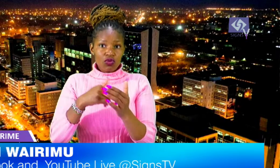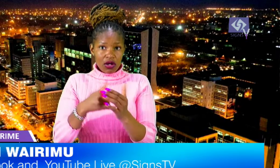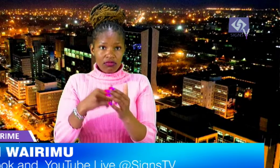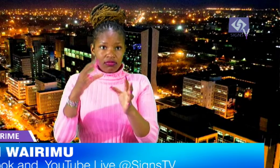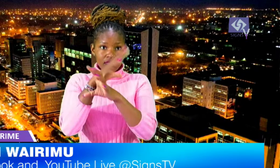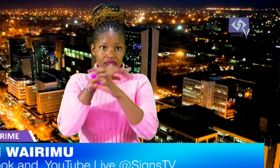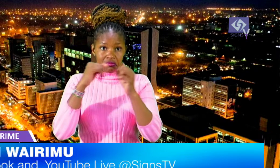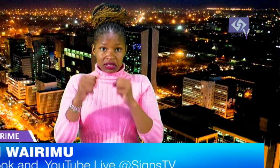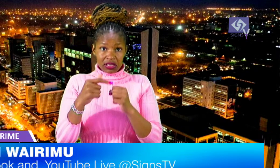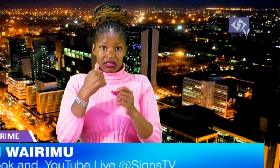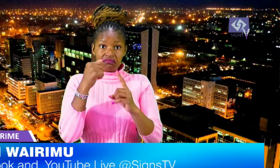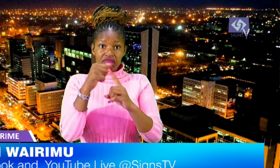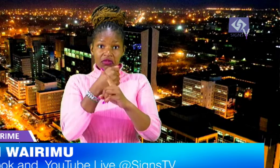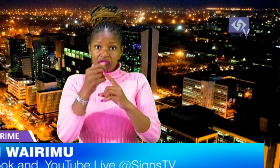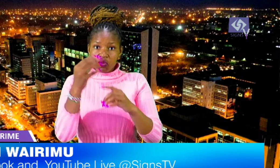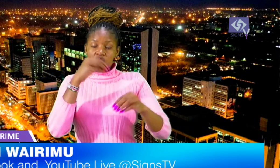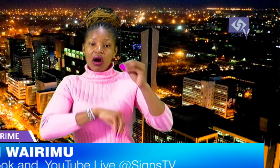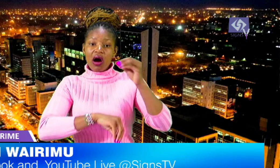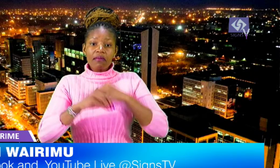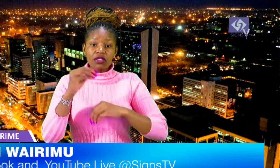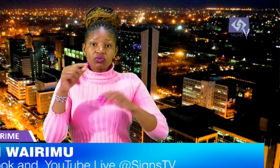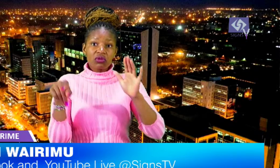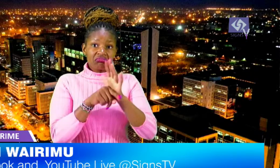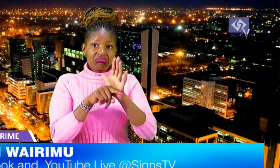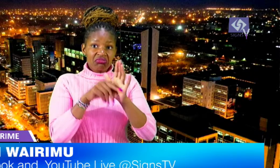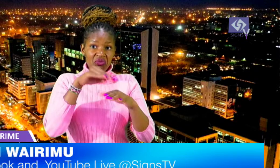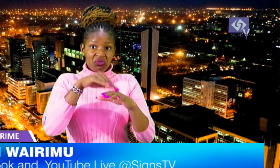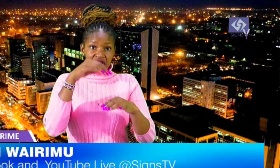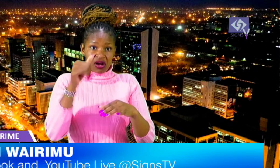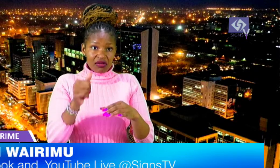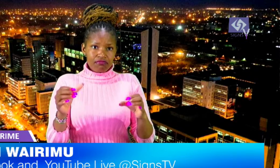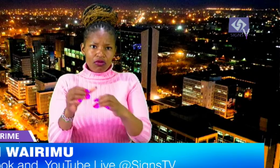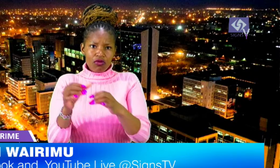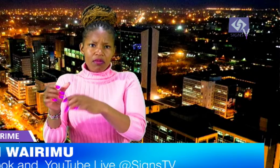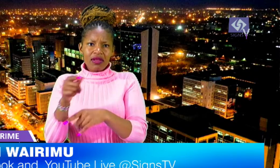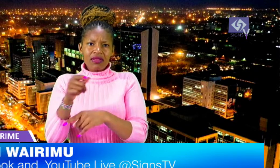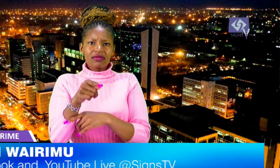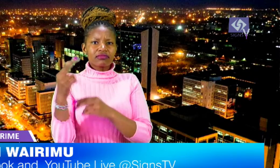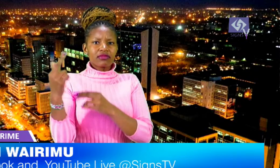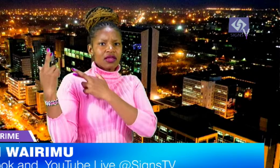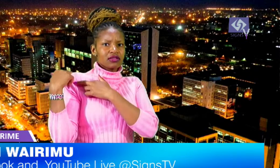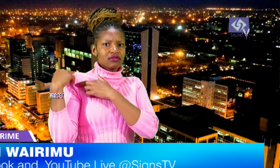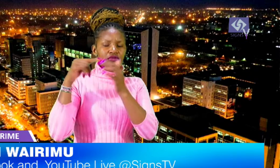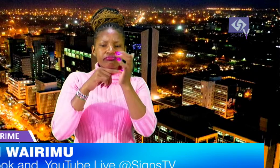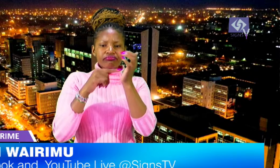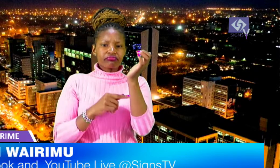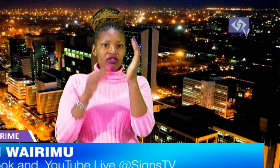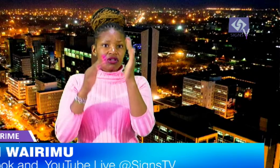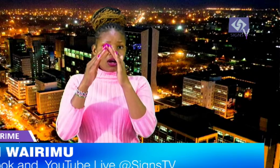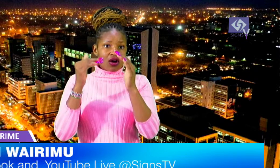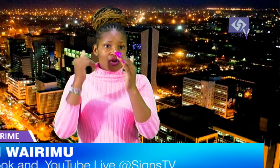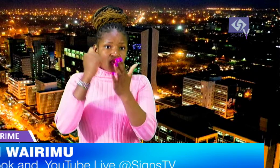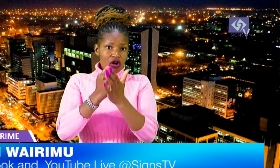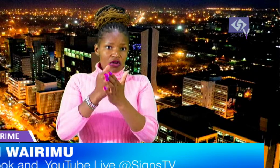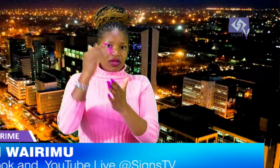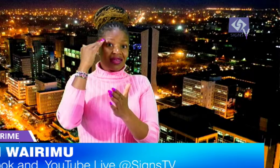an incident that Dr. Ruto attributes to corruption and negligence on the part of